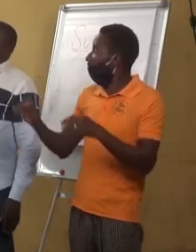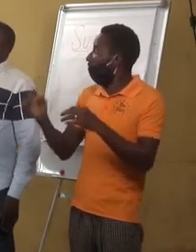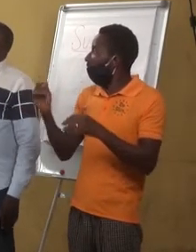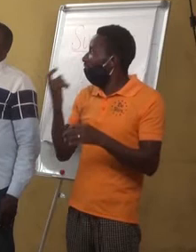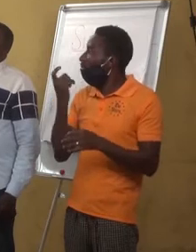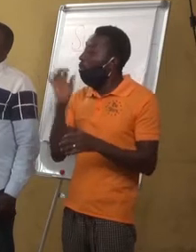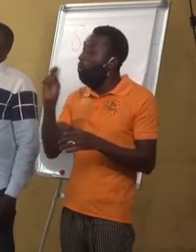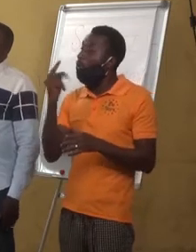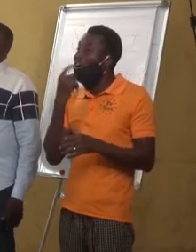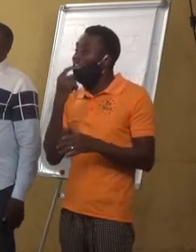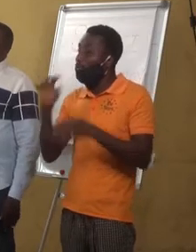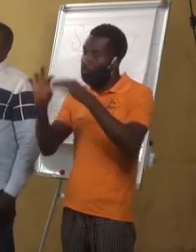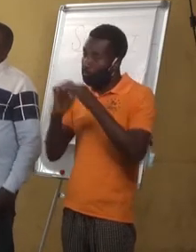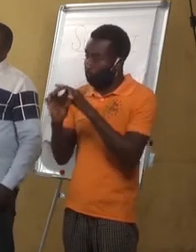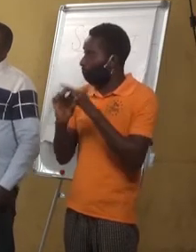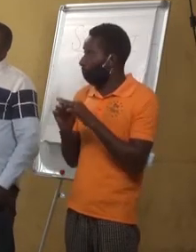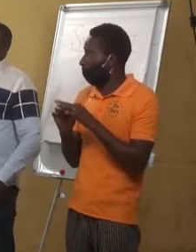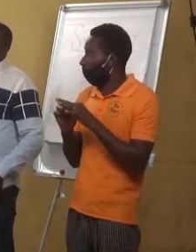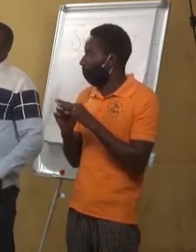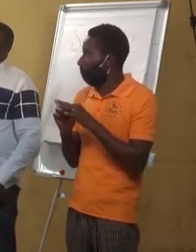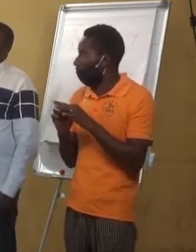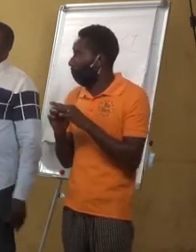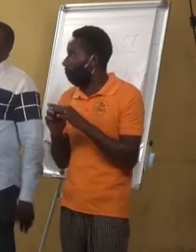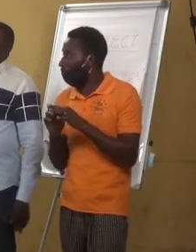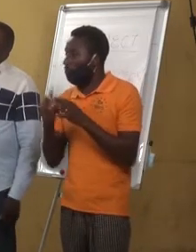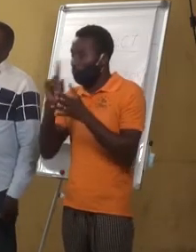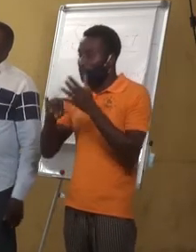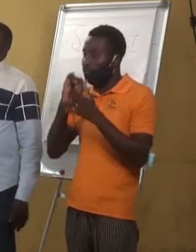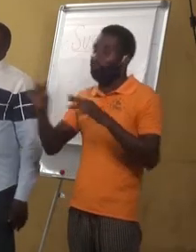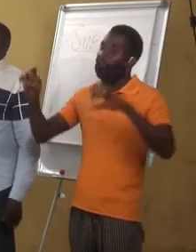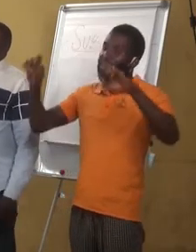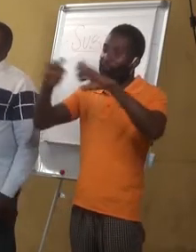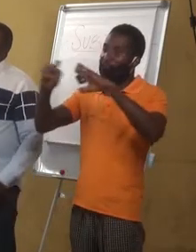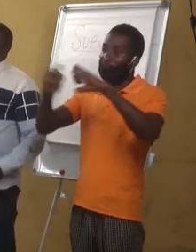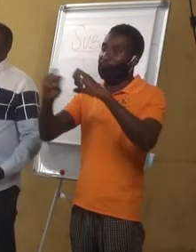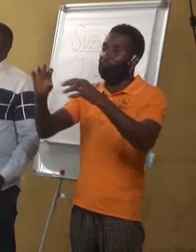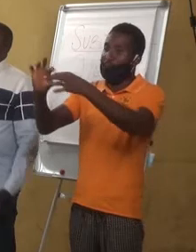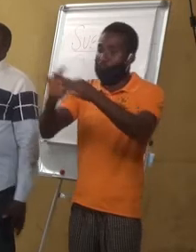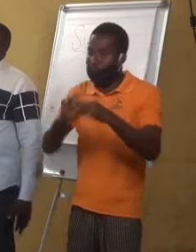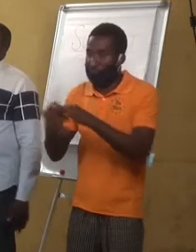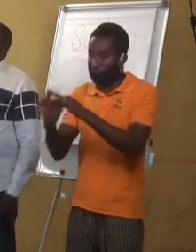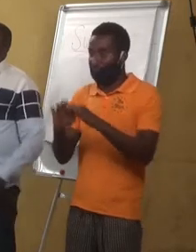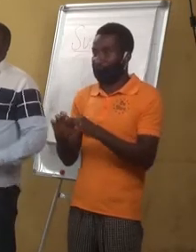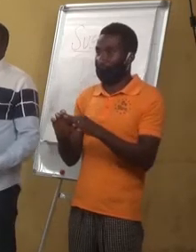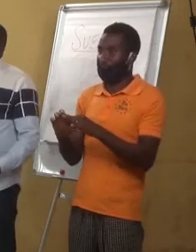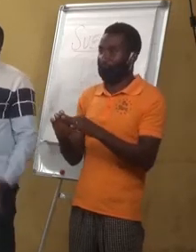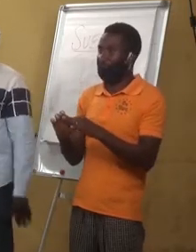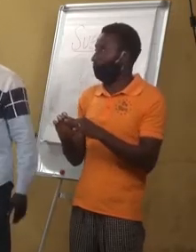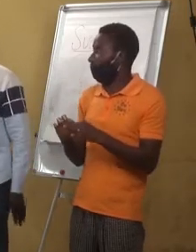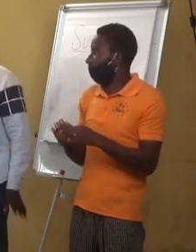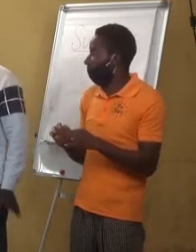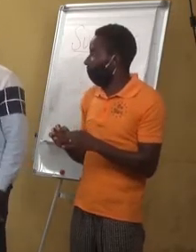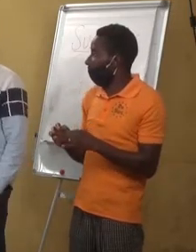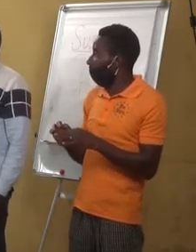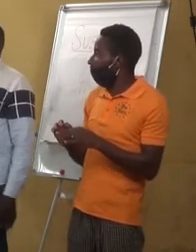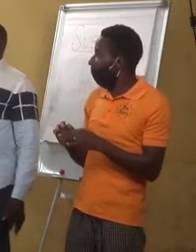with electrovalent bonding. I know you may want to ask me, what is electrovalent bonding? How is this type of bonding formed? What are the characteristics